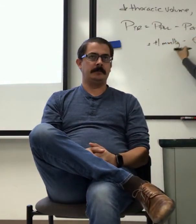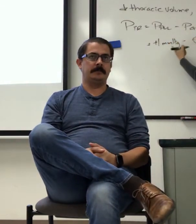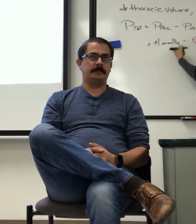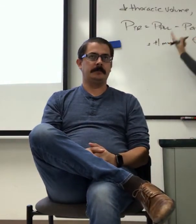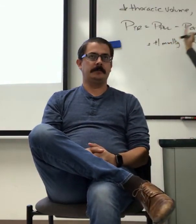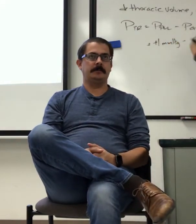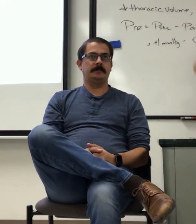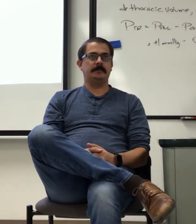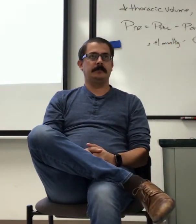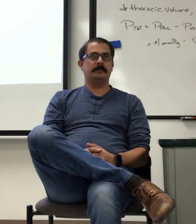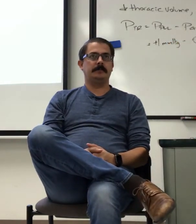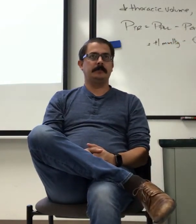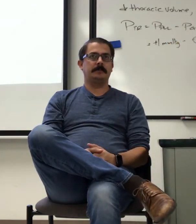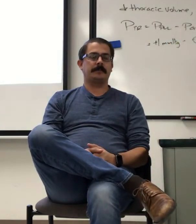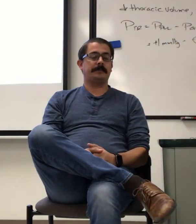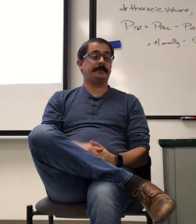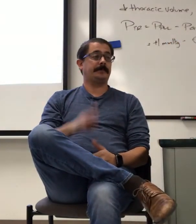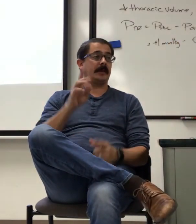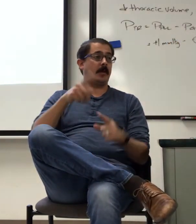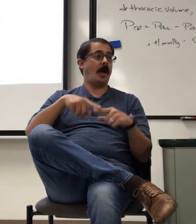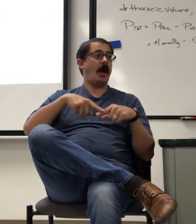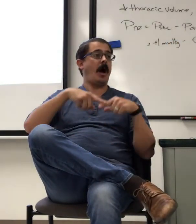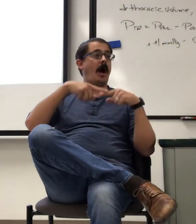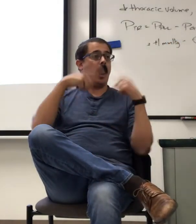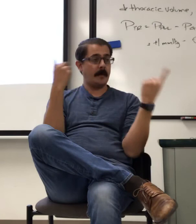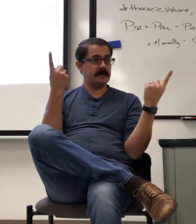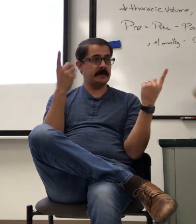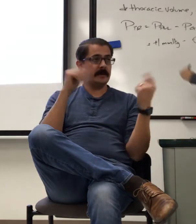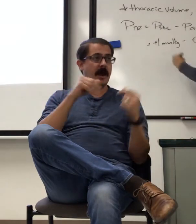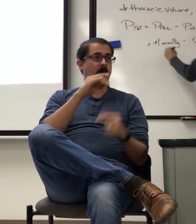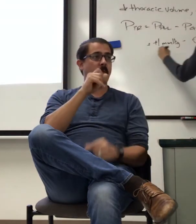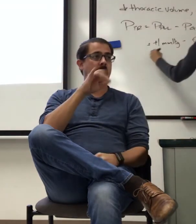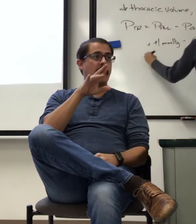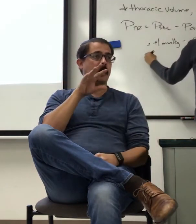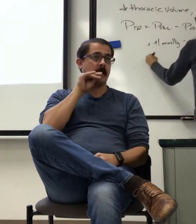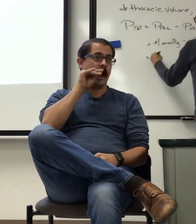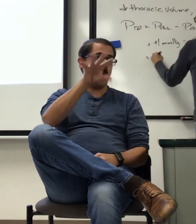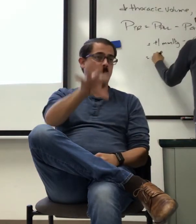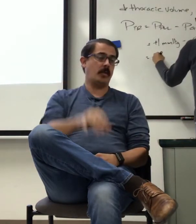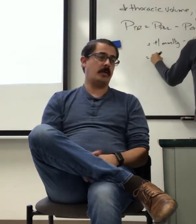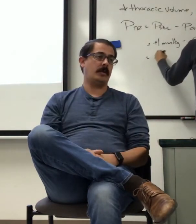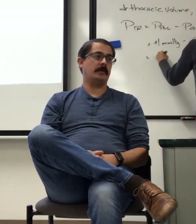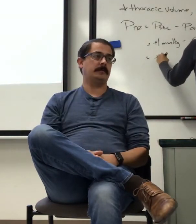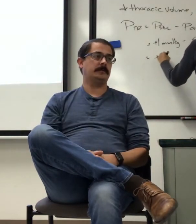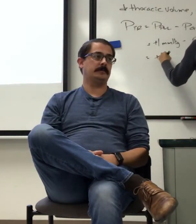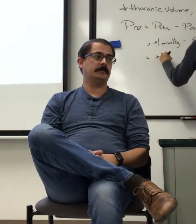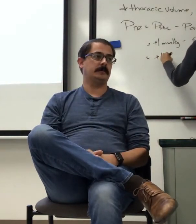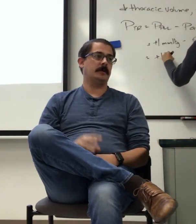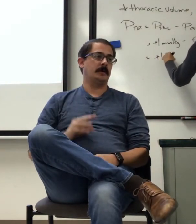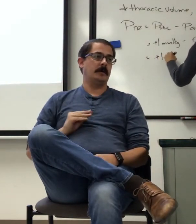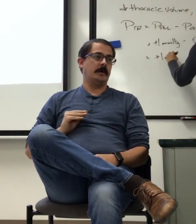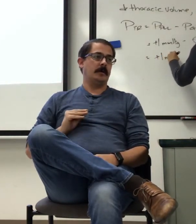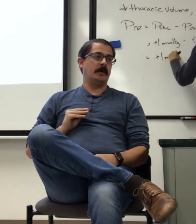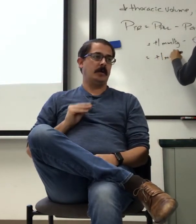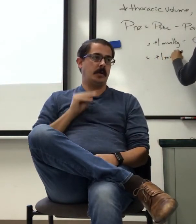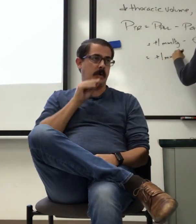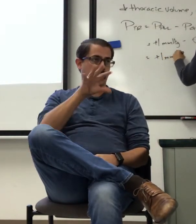Right, so now we've just created the opposite gradient. Now air will just flow out. So the +1